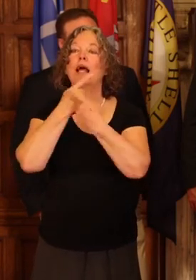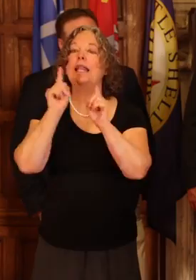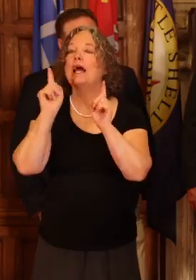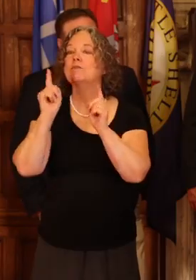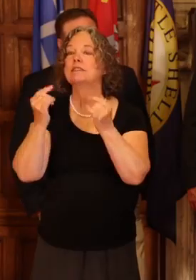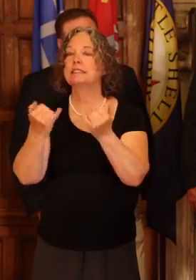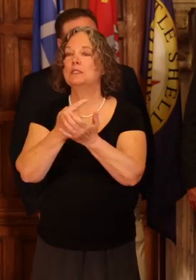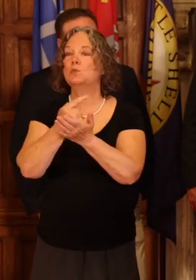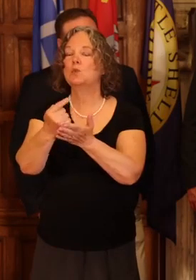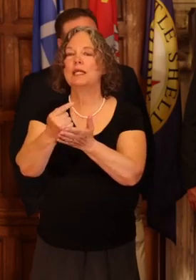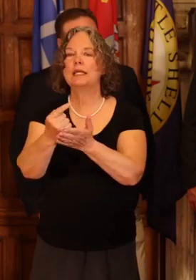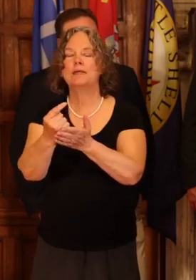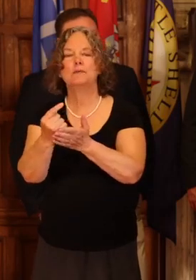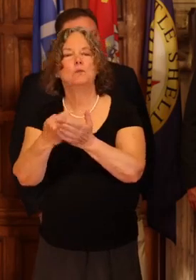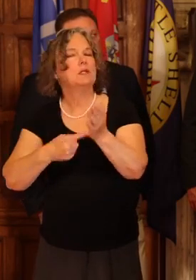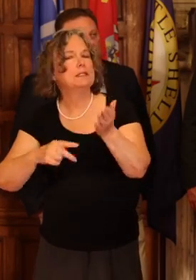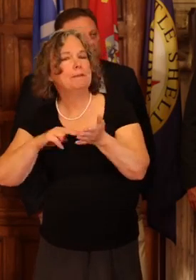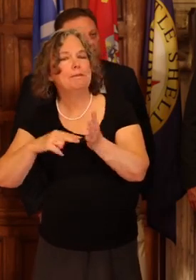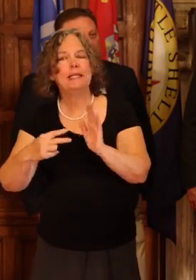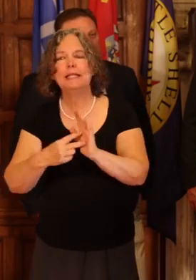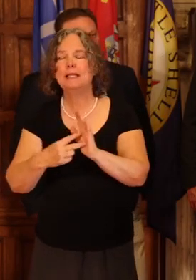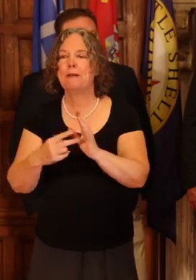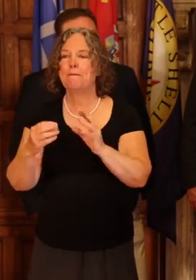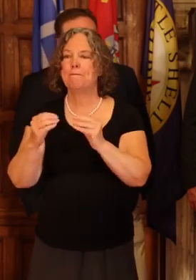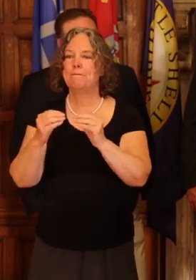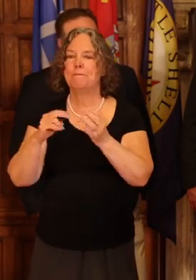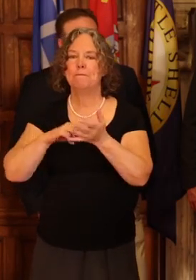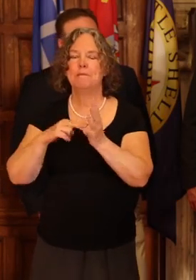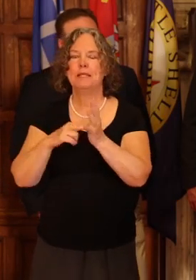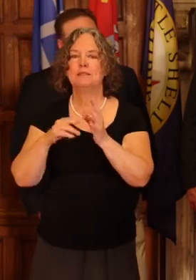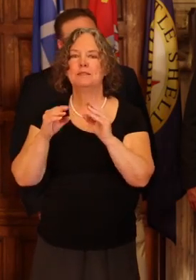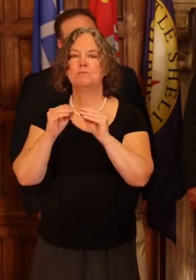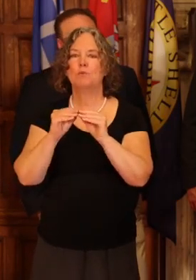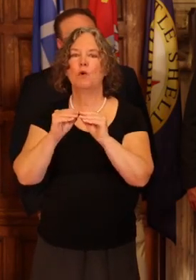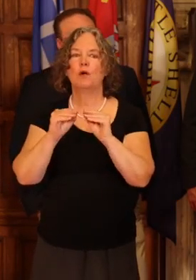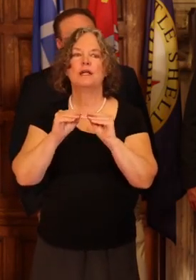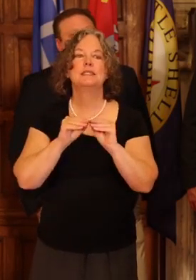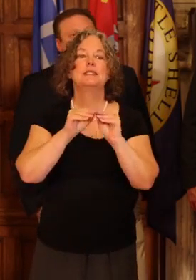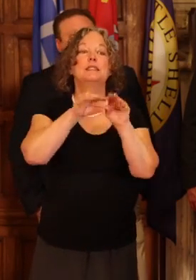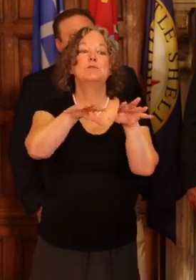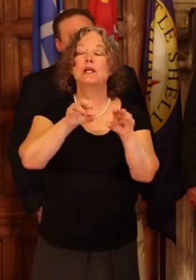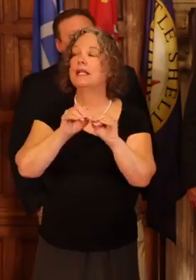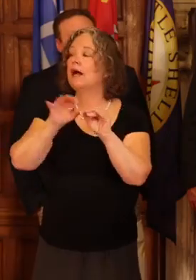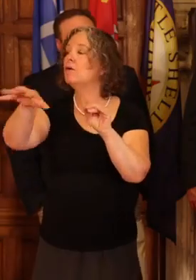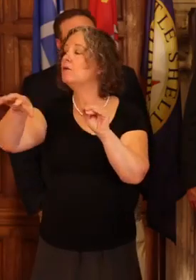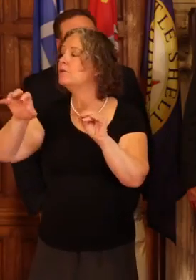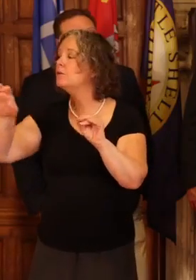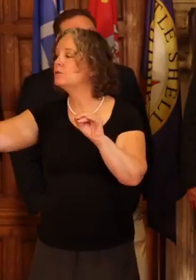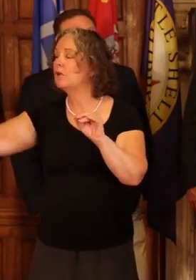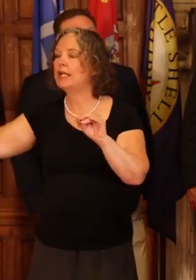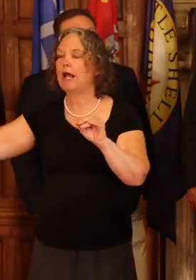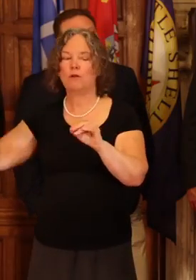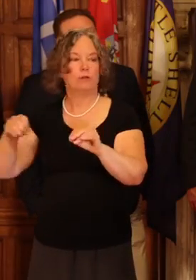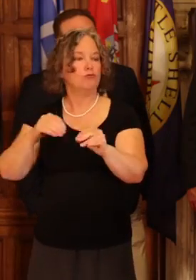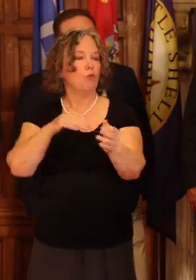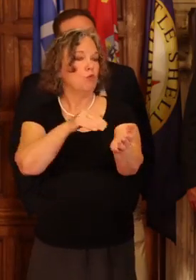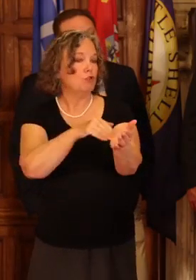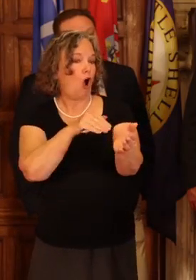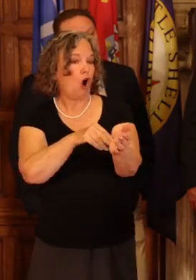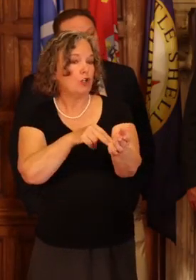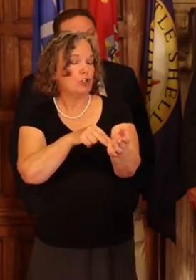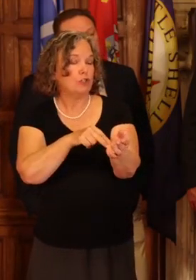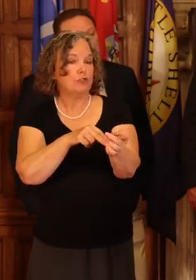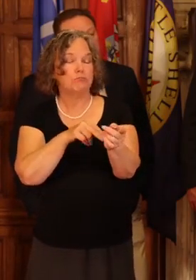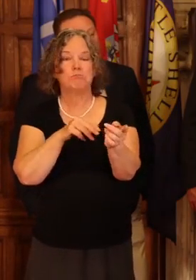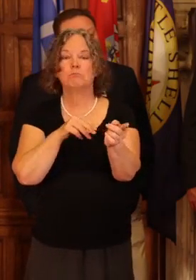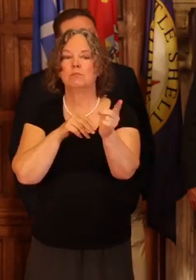that mean to be convenient? It means broadened distribution. We're starting to get vaccines out to doctors, so nobody has